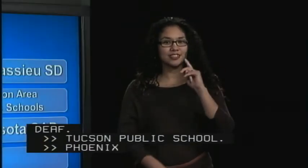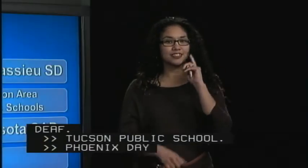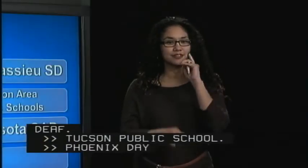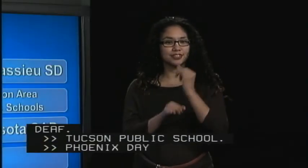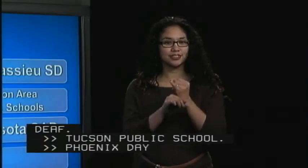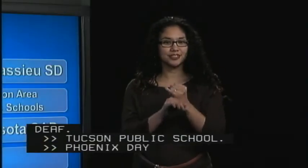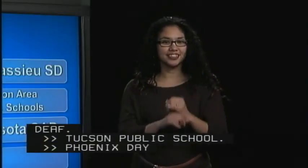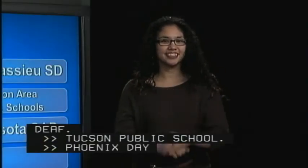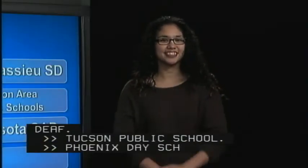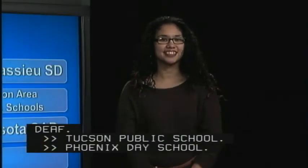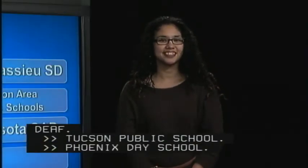Minnesota School for the Deaf,